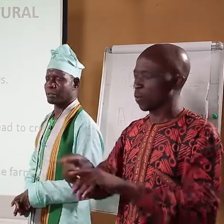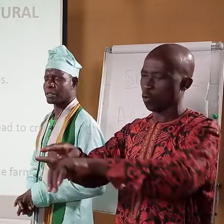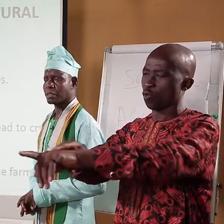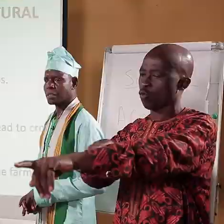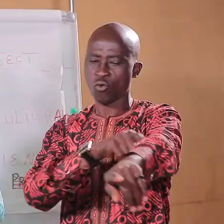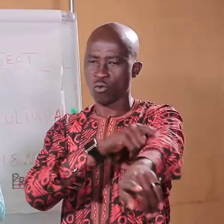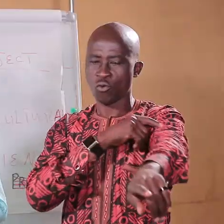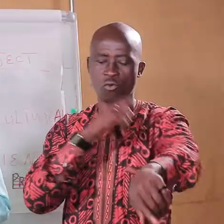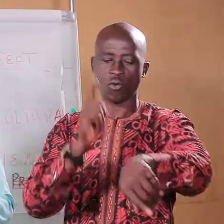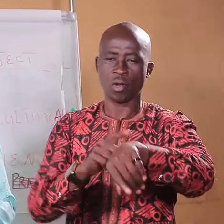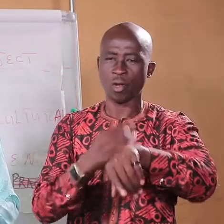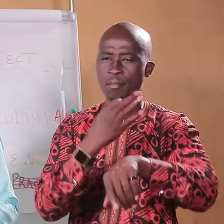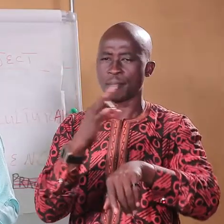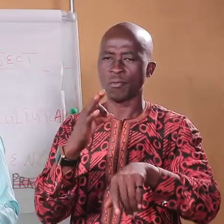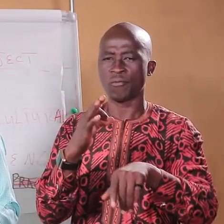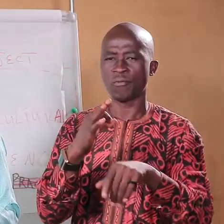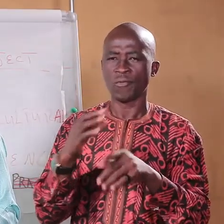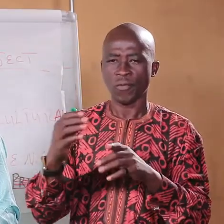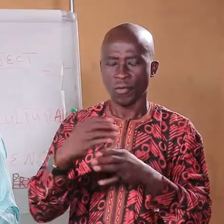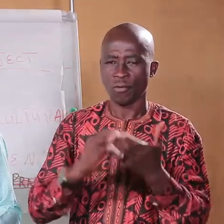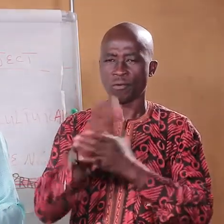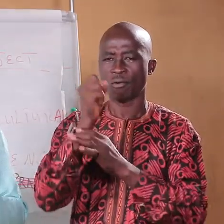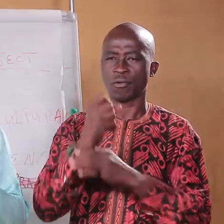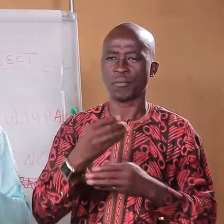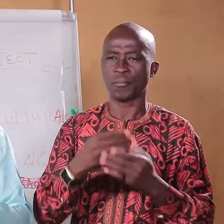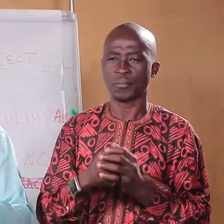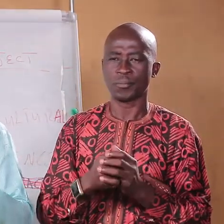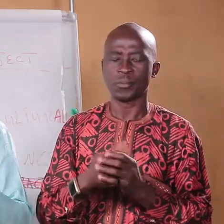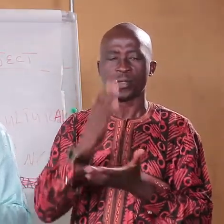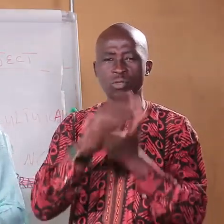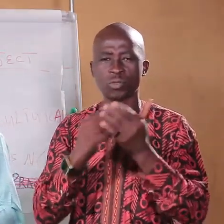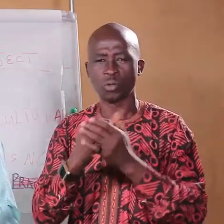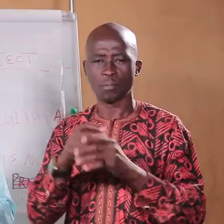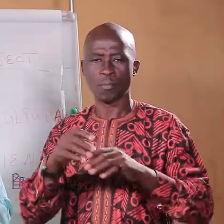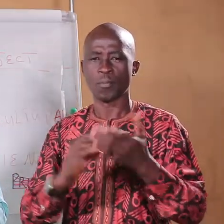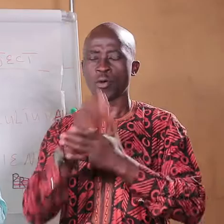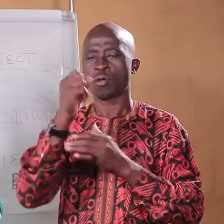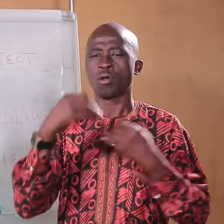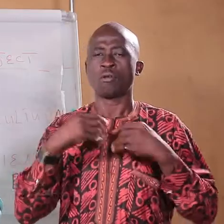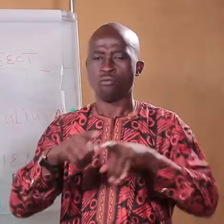some crops. Some crops have a long gestation